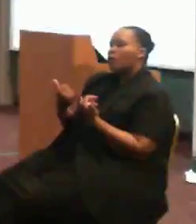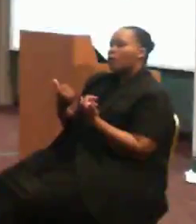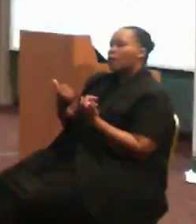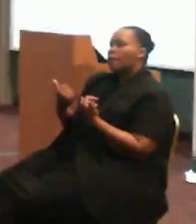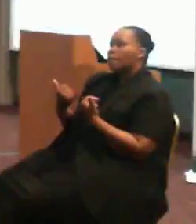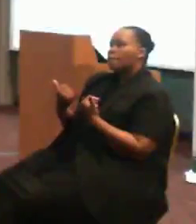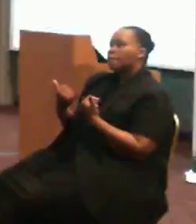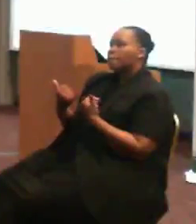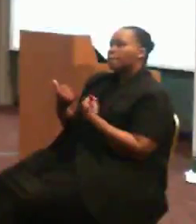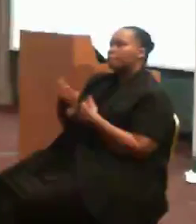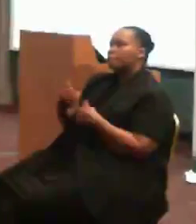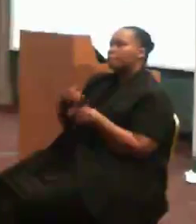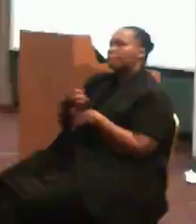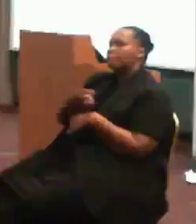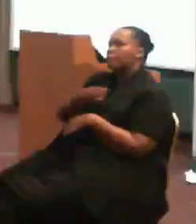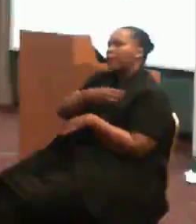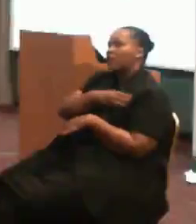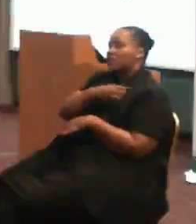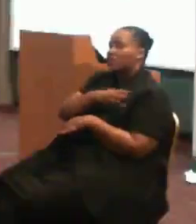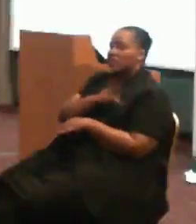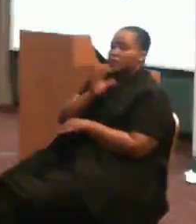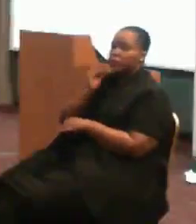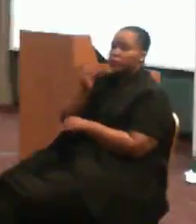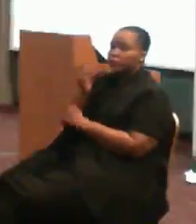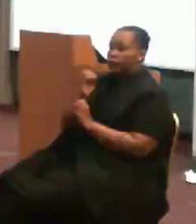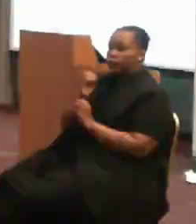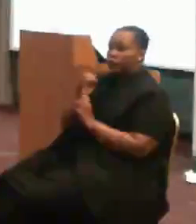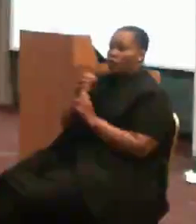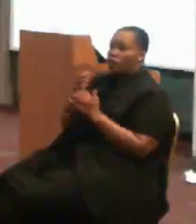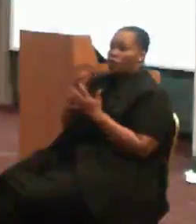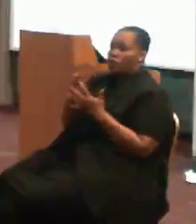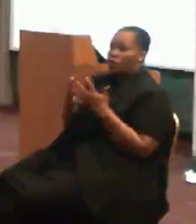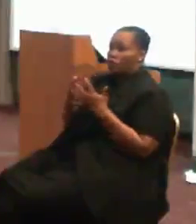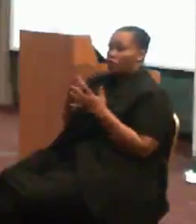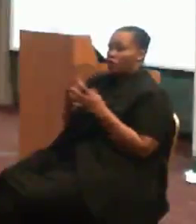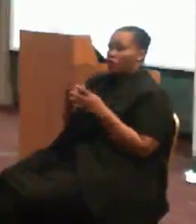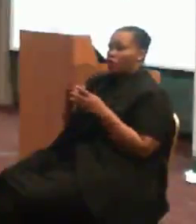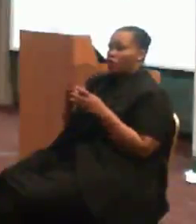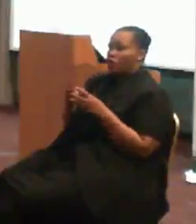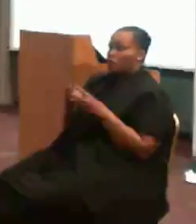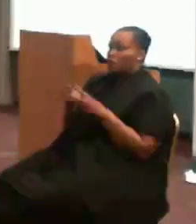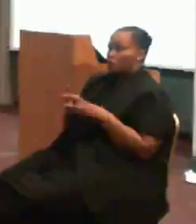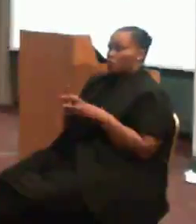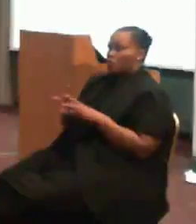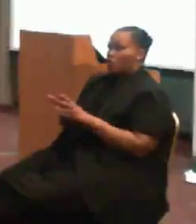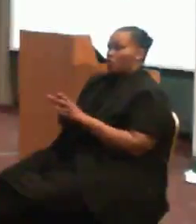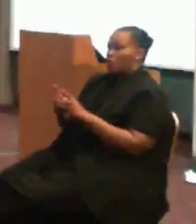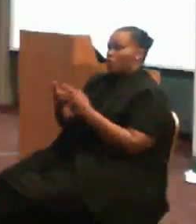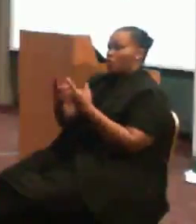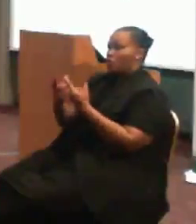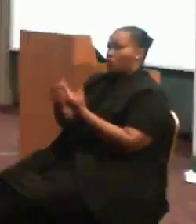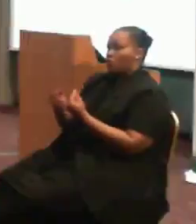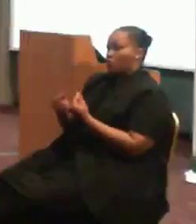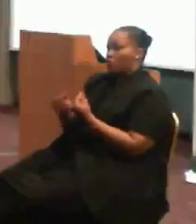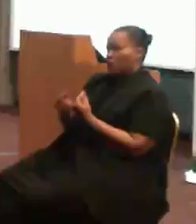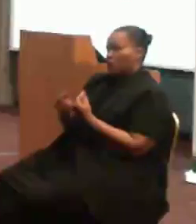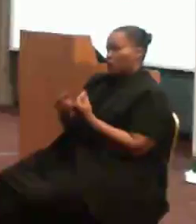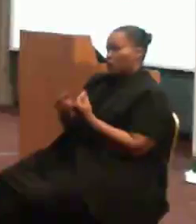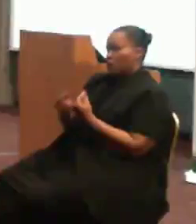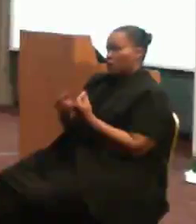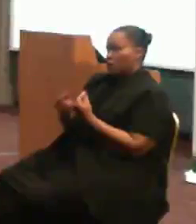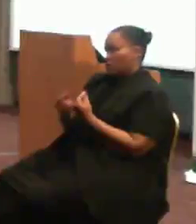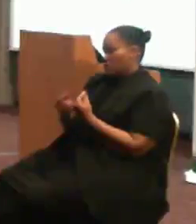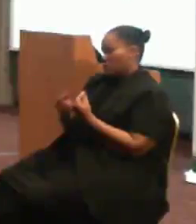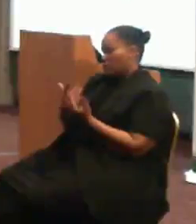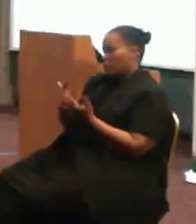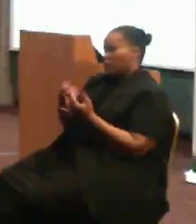by methodology? Maybe there is a problem with methodology because it doesn't encourage you to take the correct management decision.